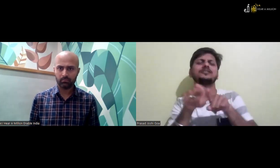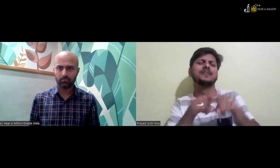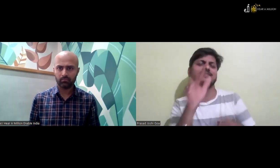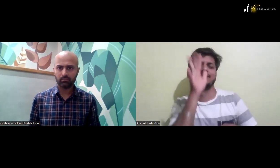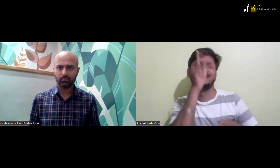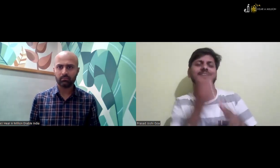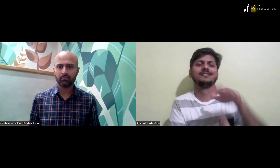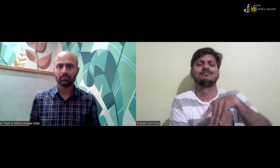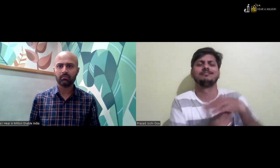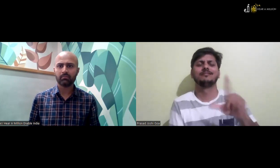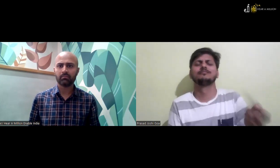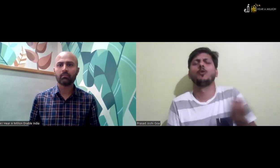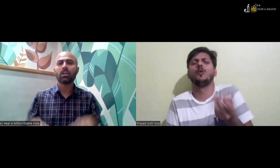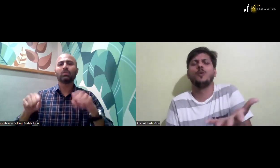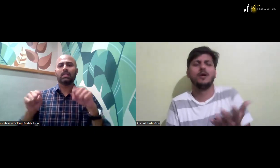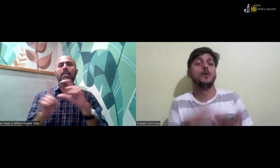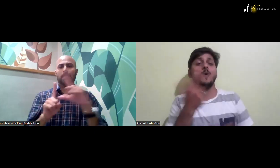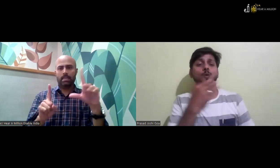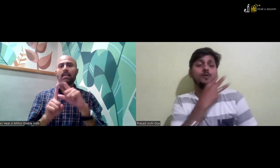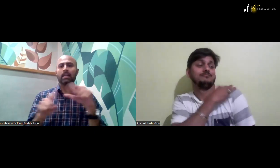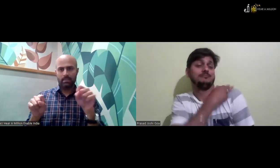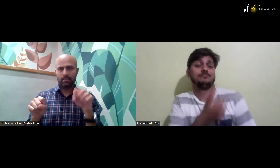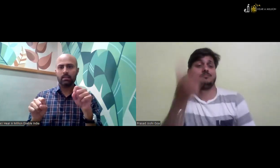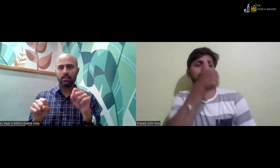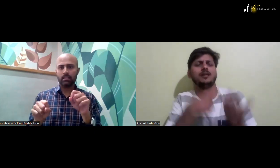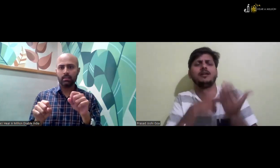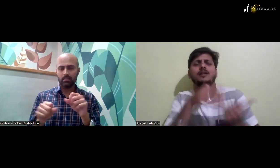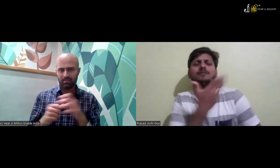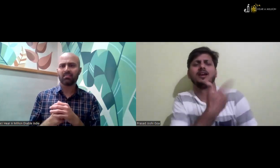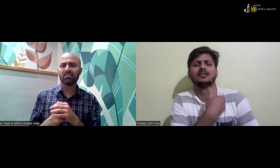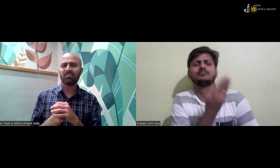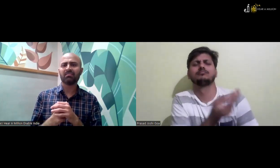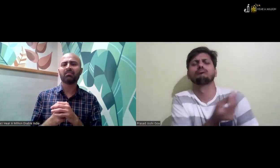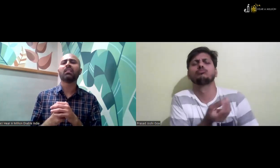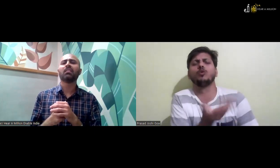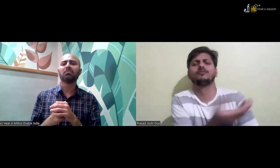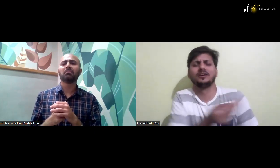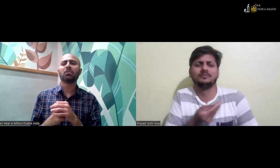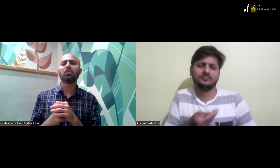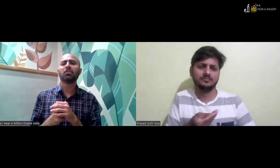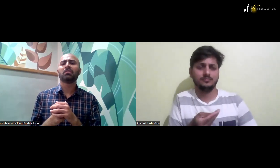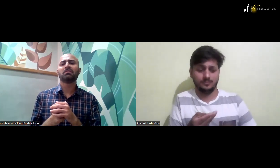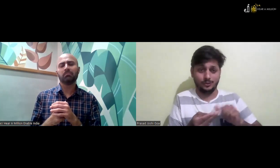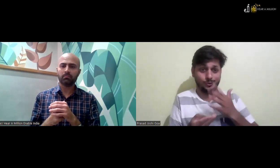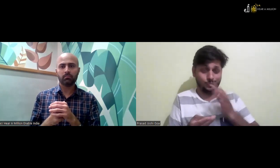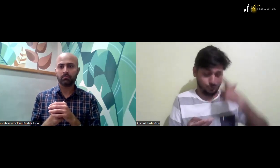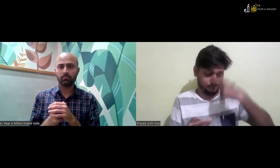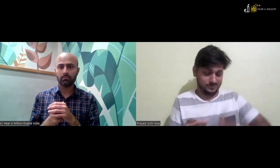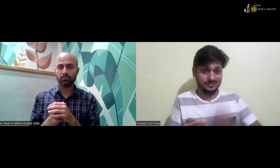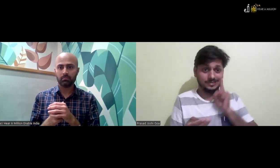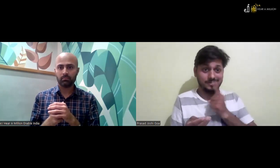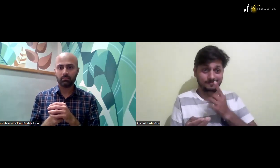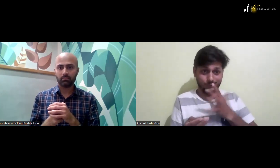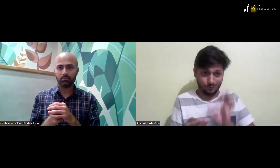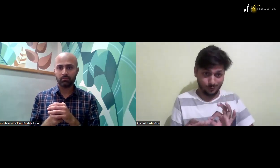if we will get the license, for example, we can get the license, fake license as well. So that person, he belongs to me